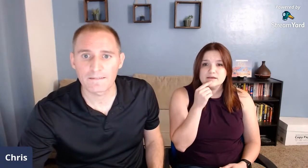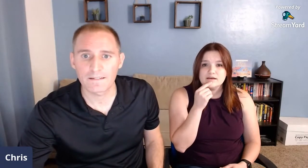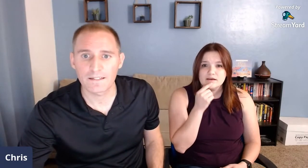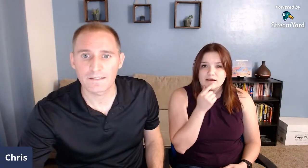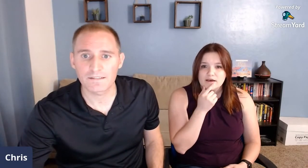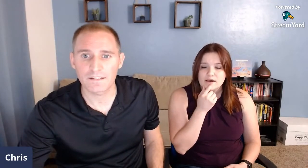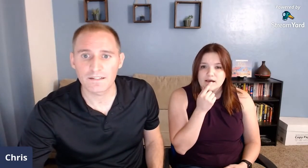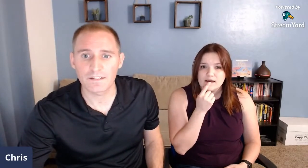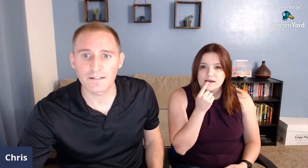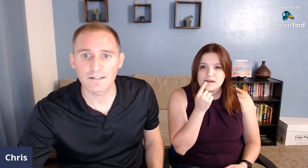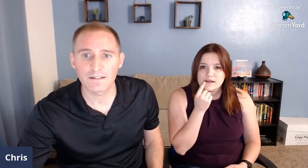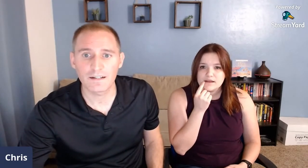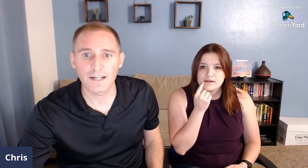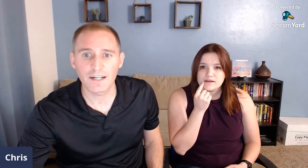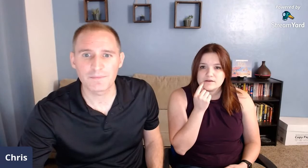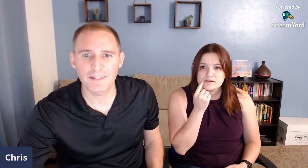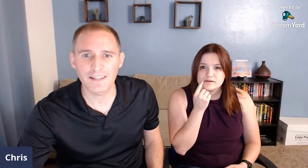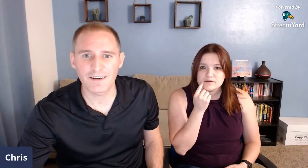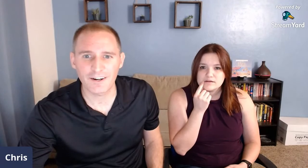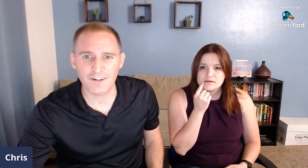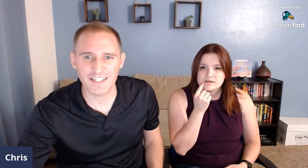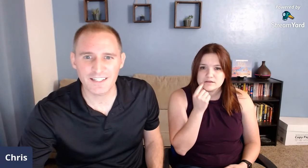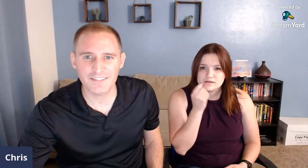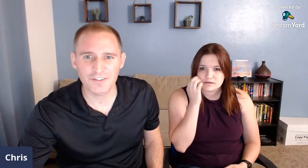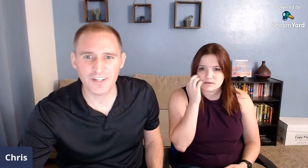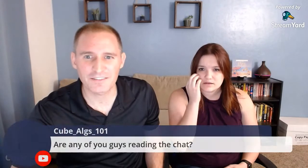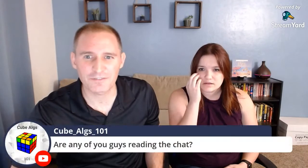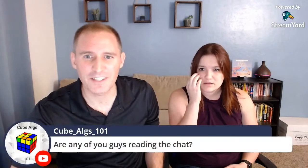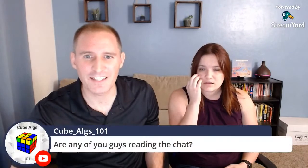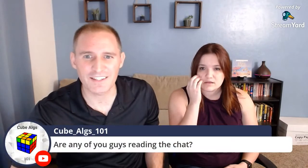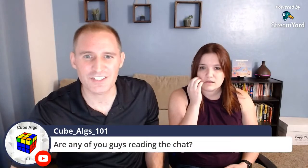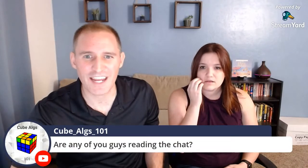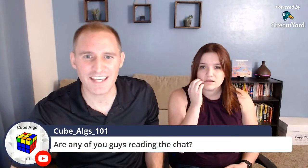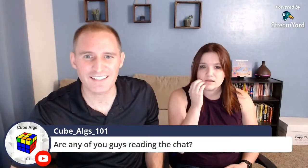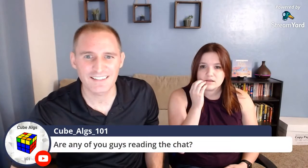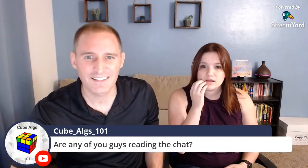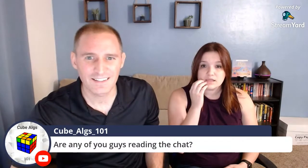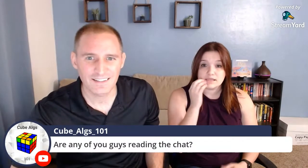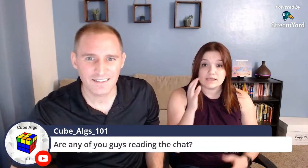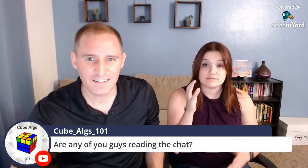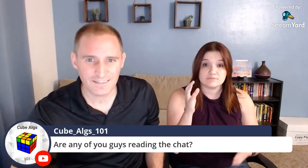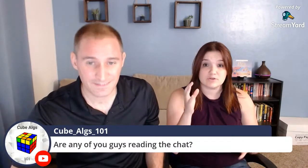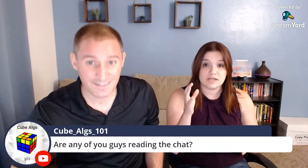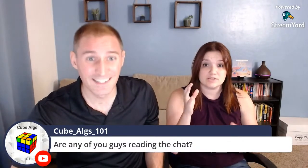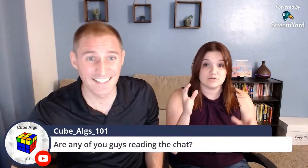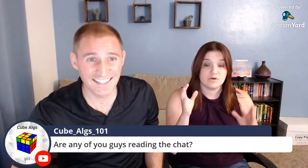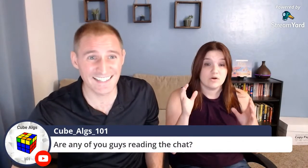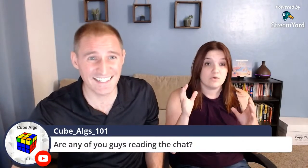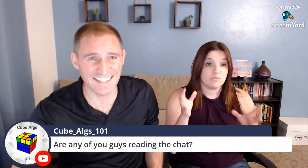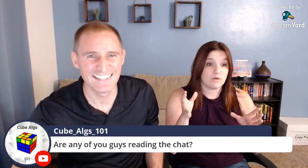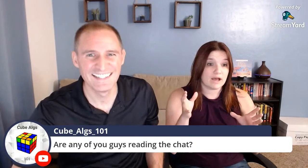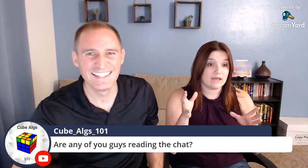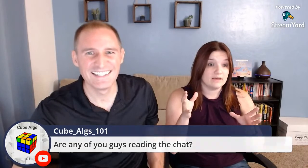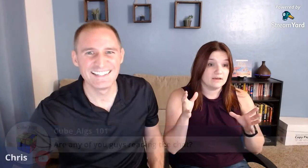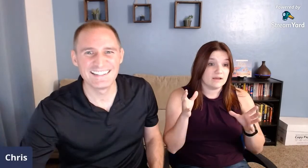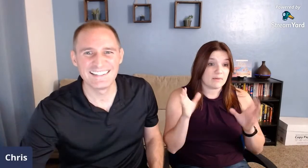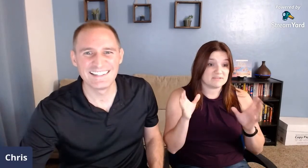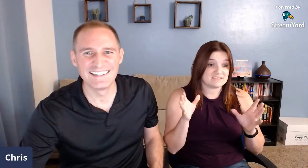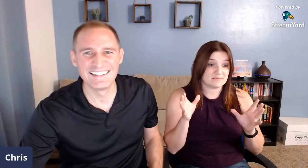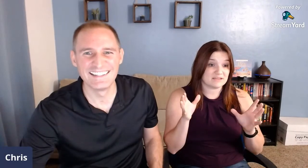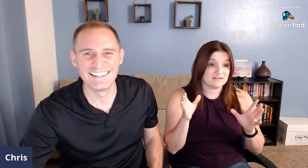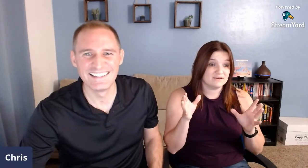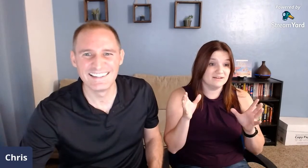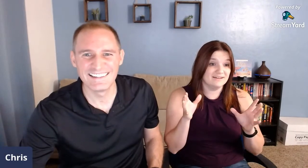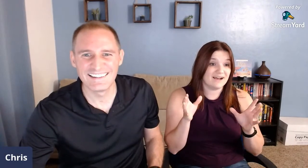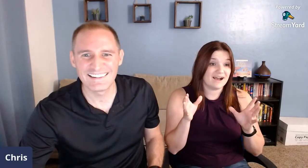Click. Let's see here. Are any of you guys reading the chat? Yes, I'm trying to. Why? Am